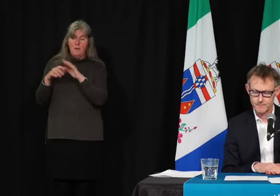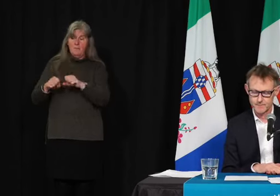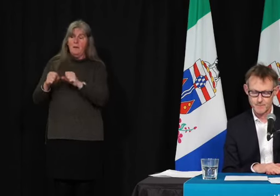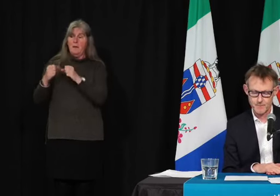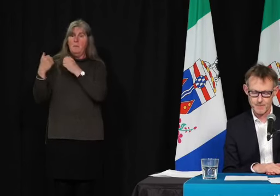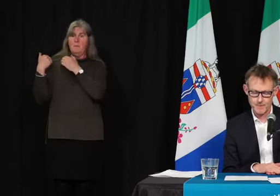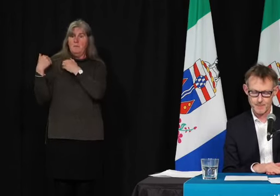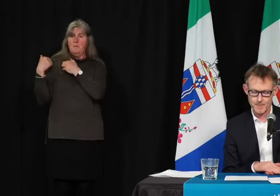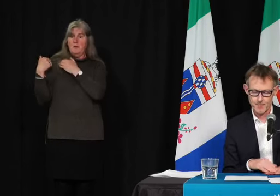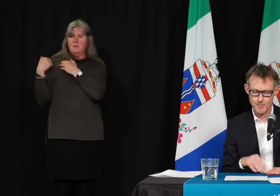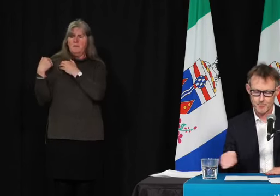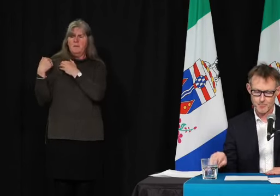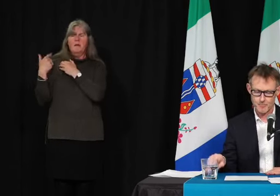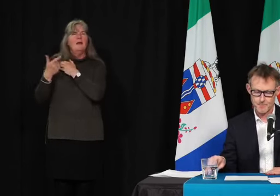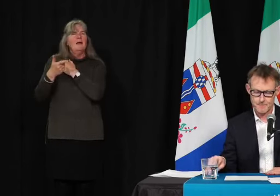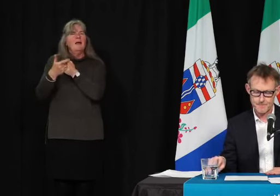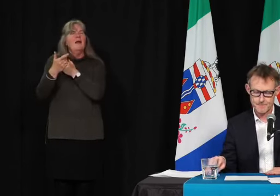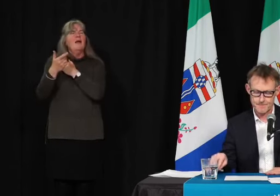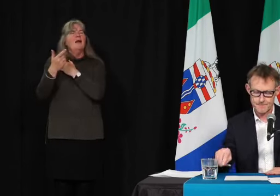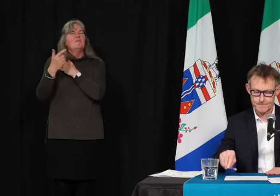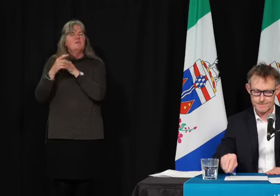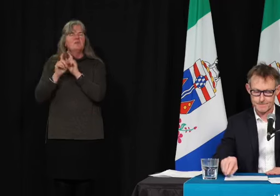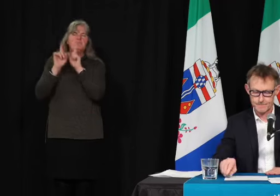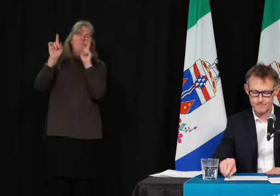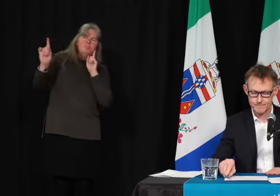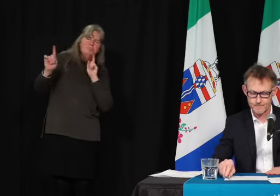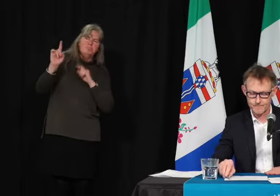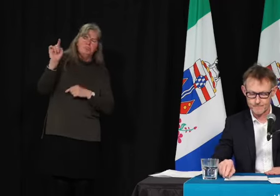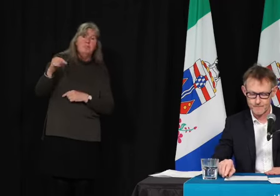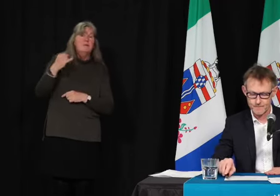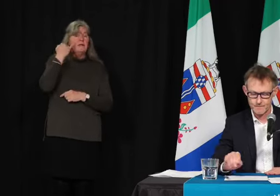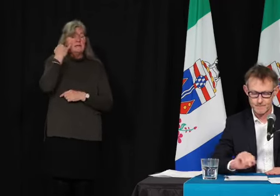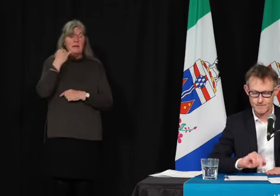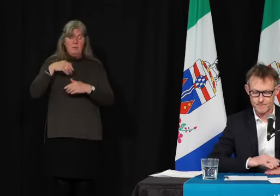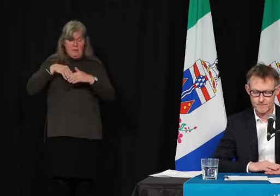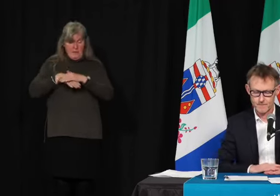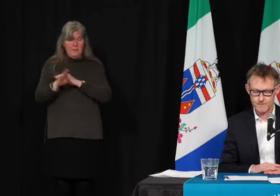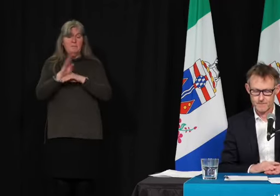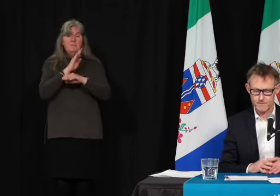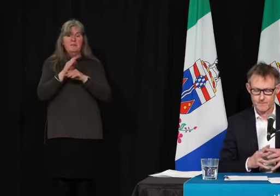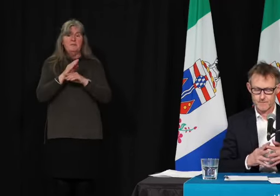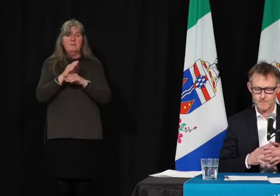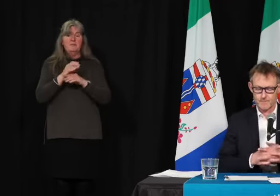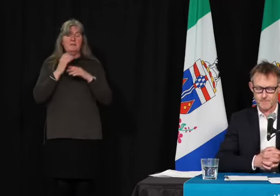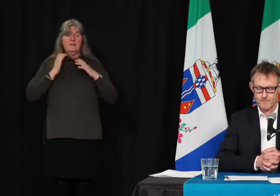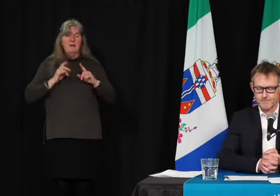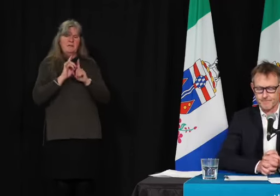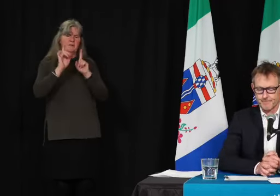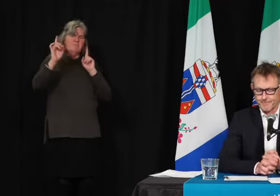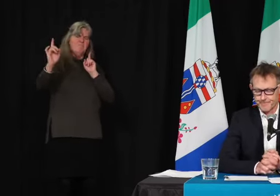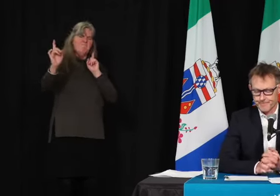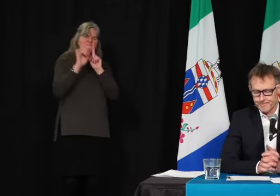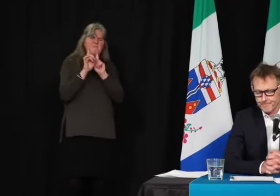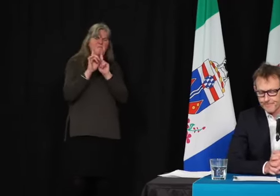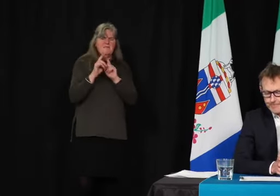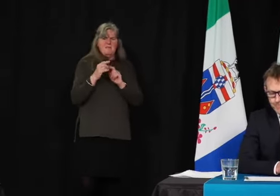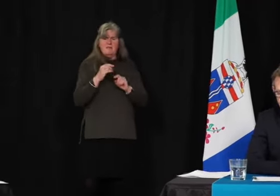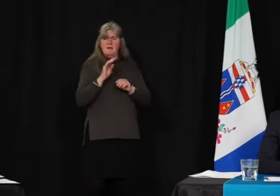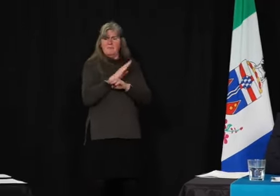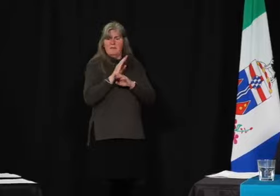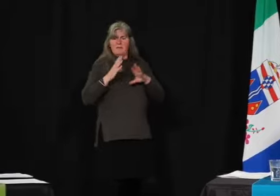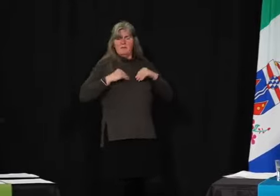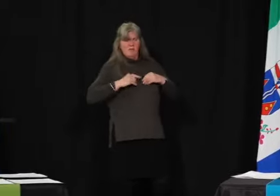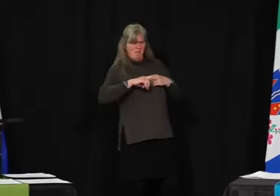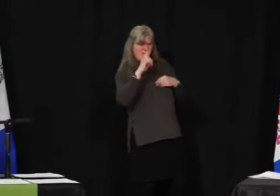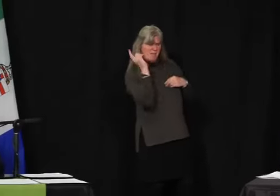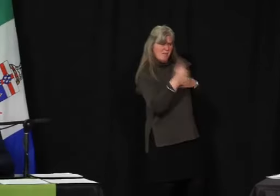establishments? For example, should non-complying customers be asked to leave? That's a good question. It